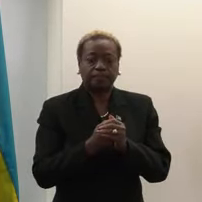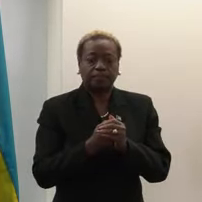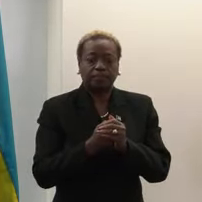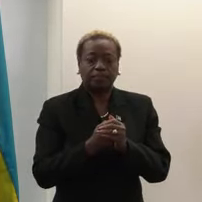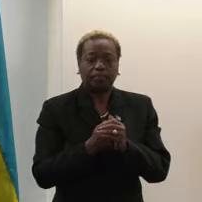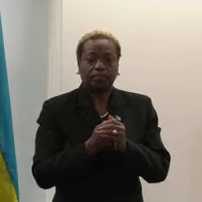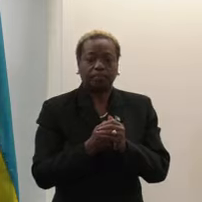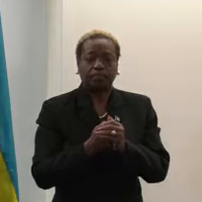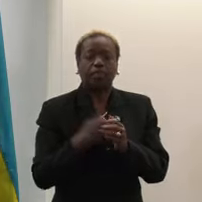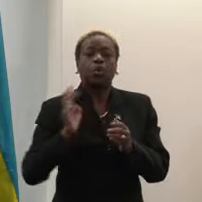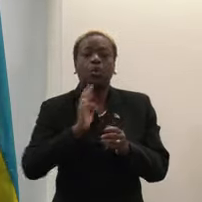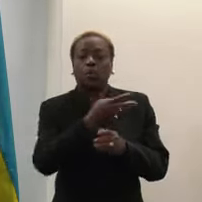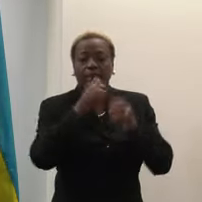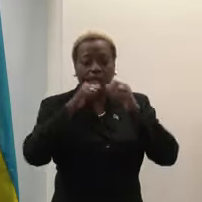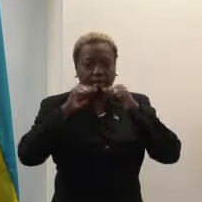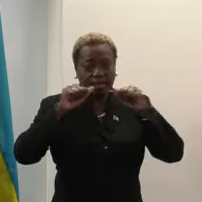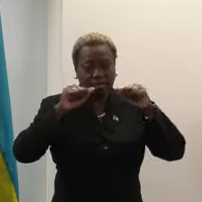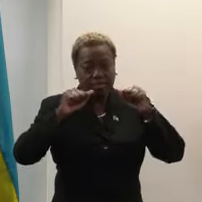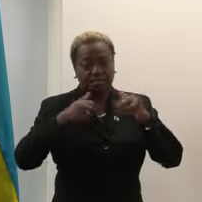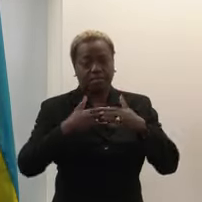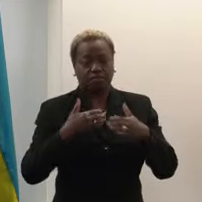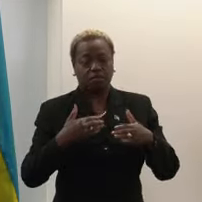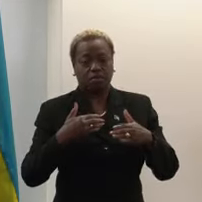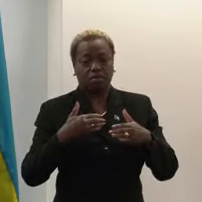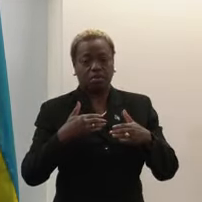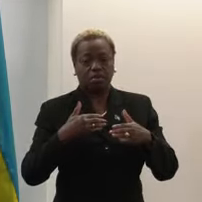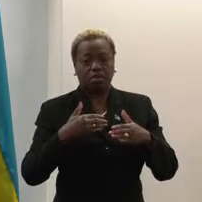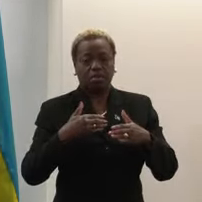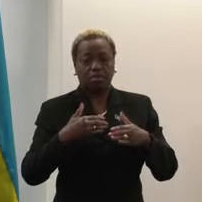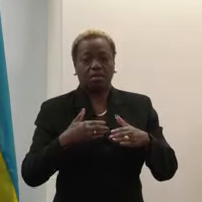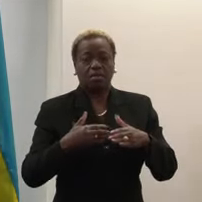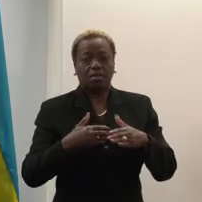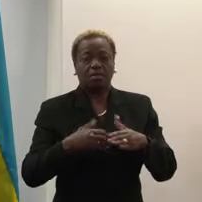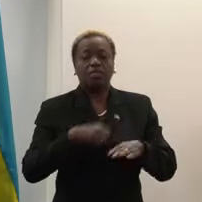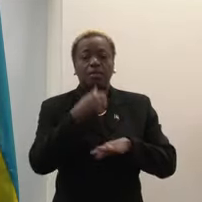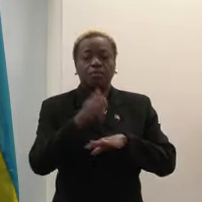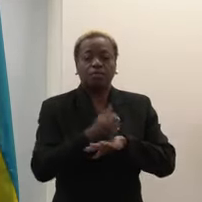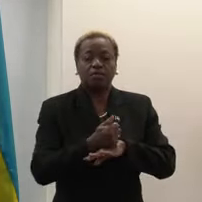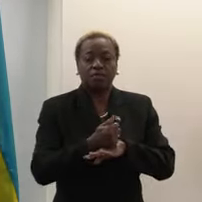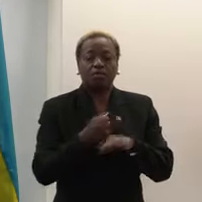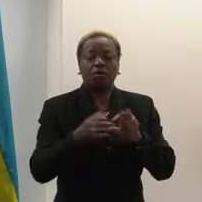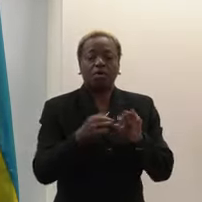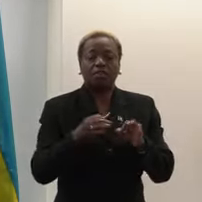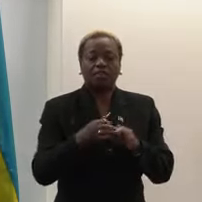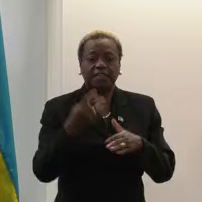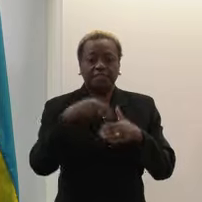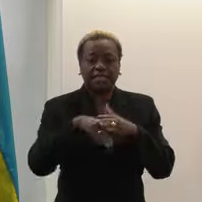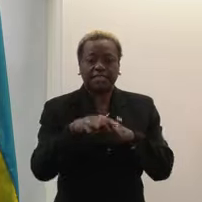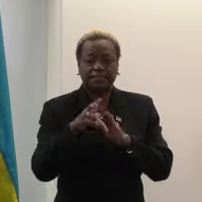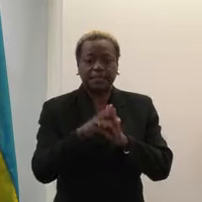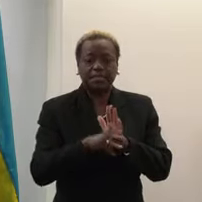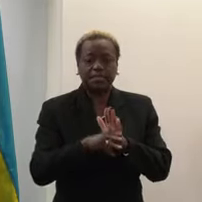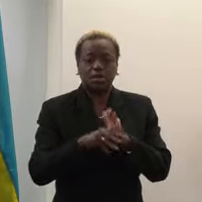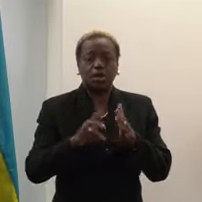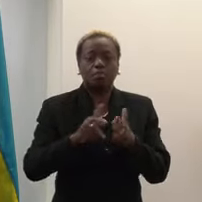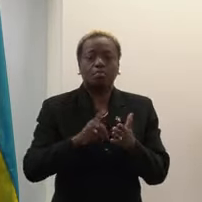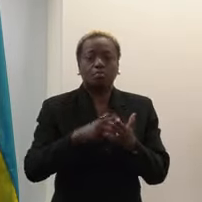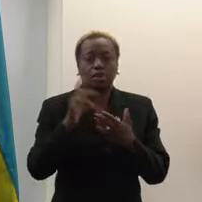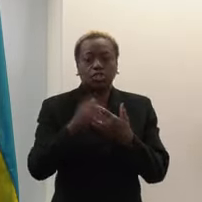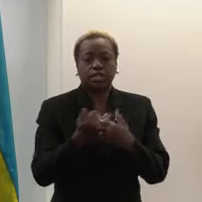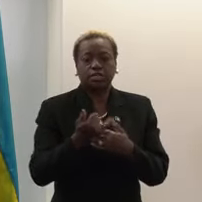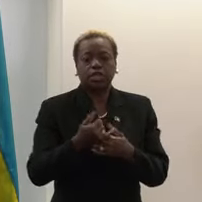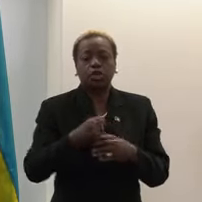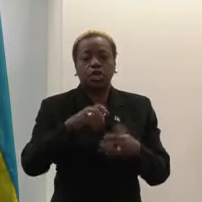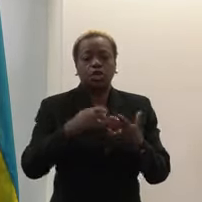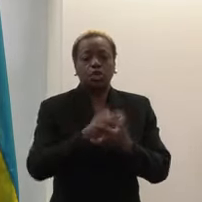We previously announced the approval of several major investment projects on New Providence, Grand Bahama,